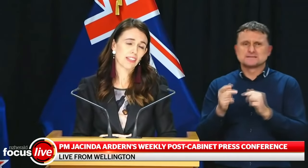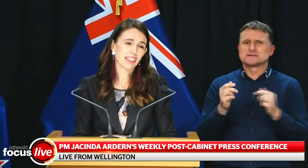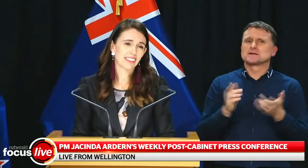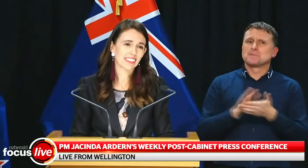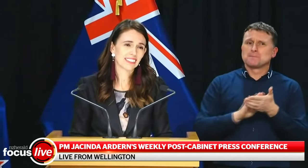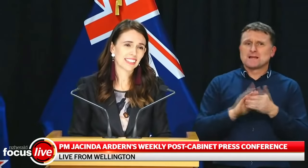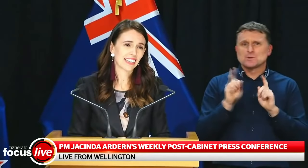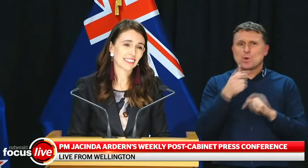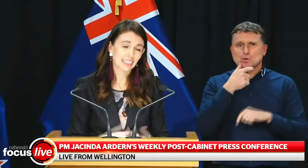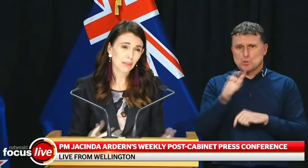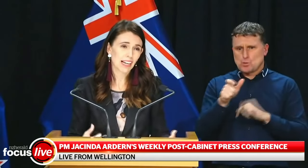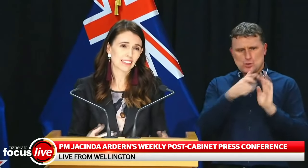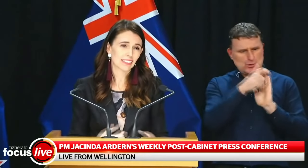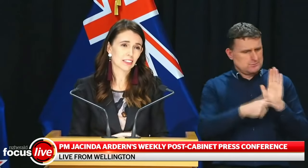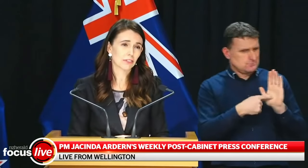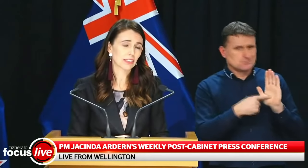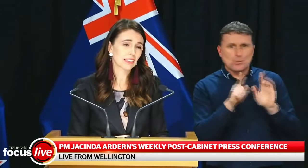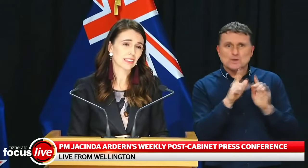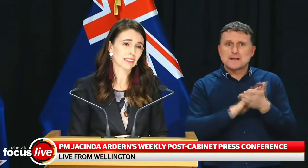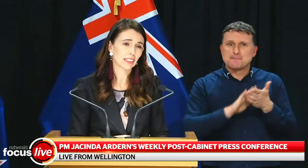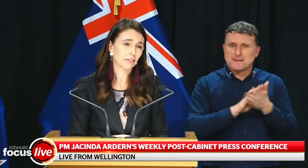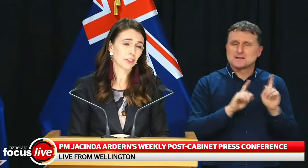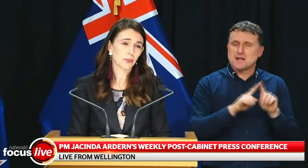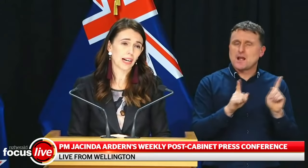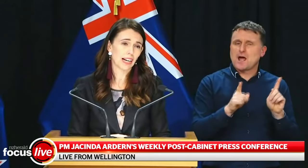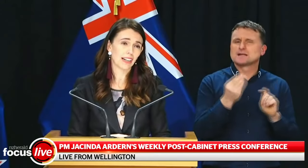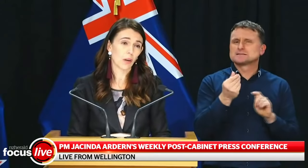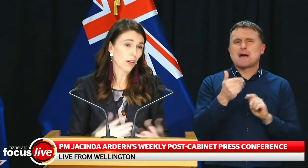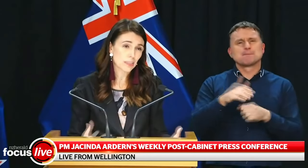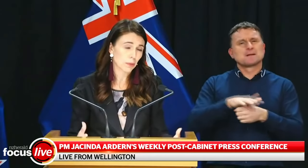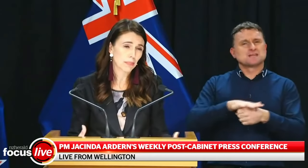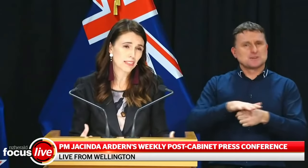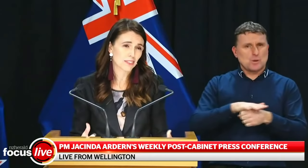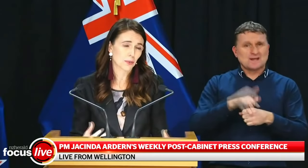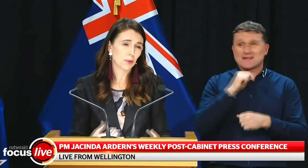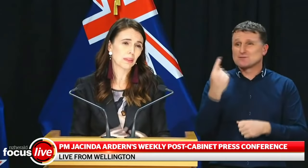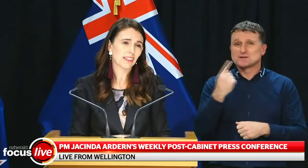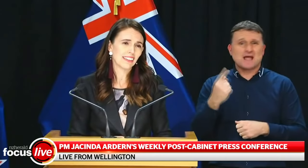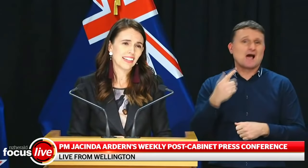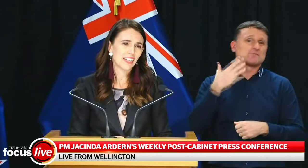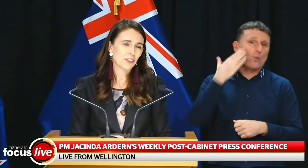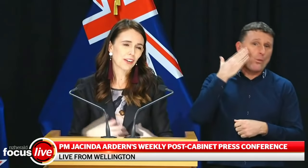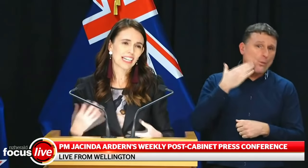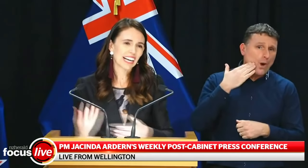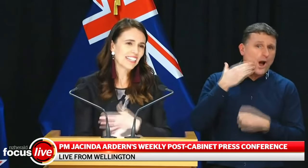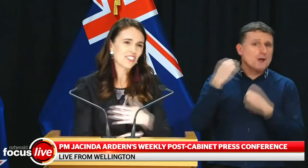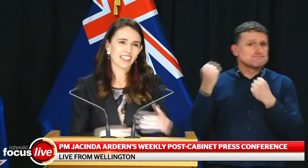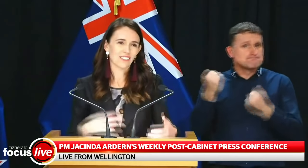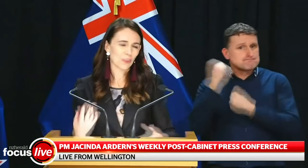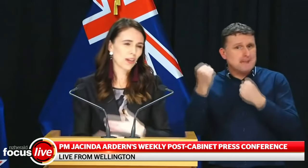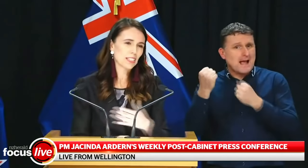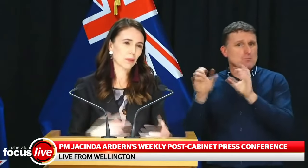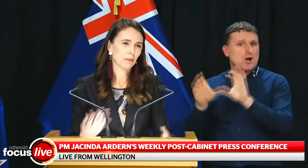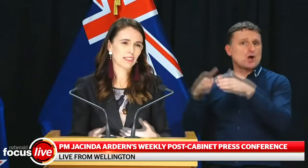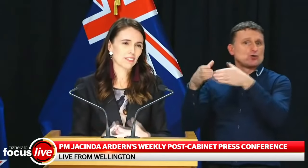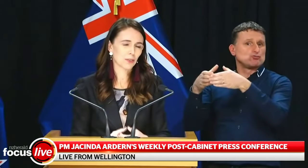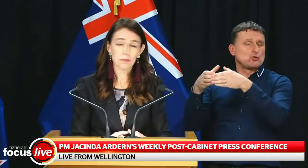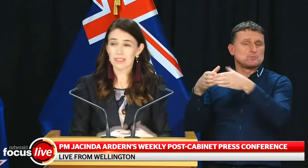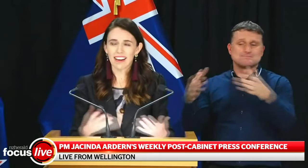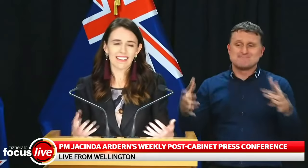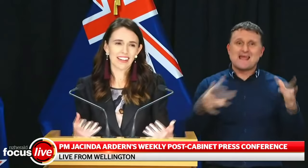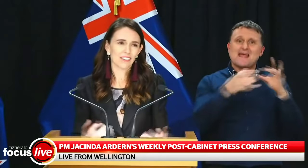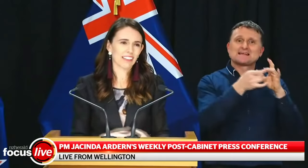cover off there is that in some cases, for instance, if you are a white supremacist group and you are engaging with a white